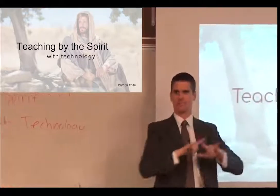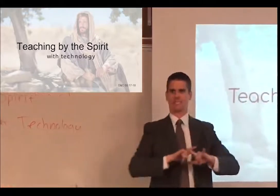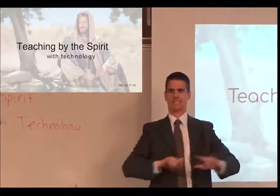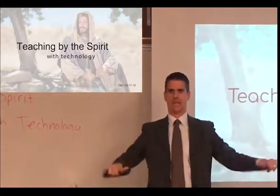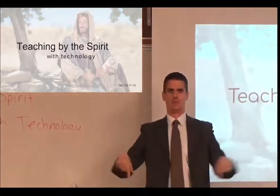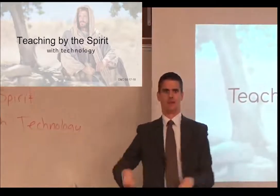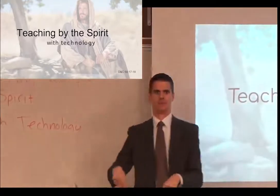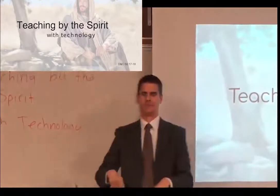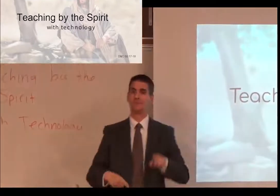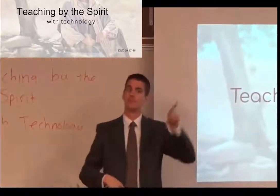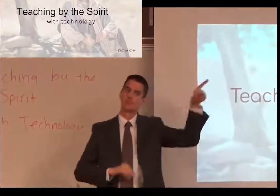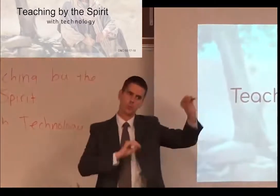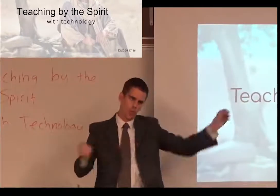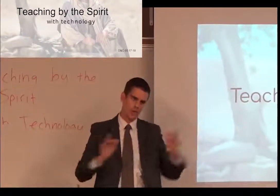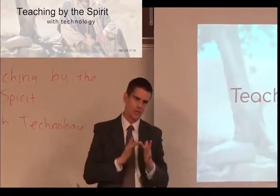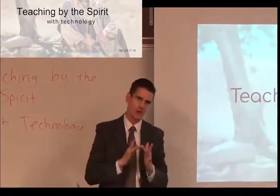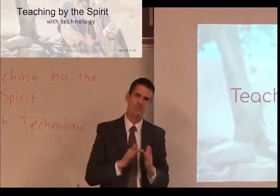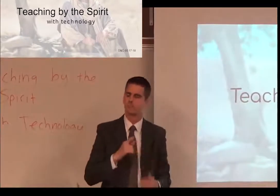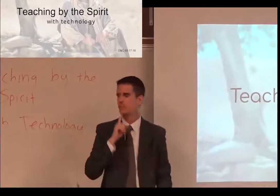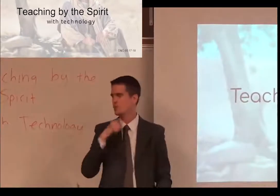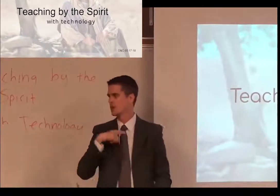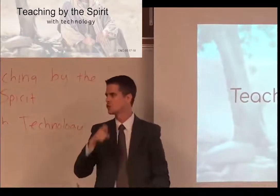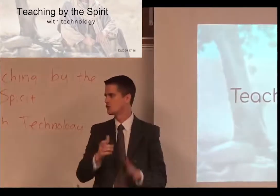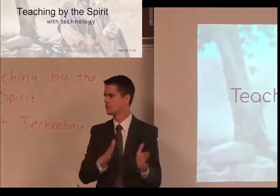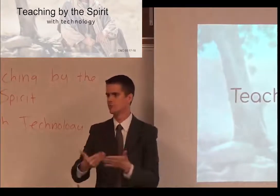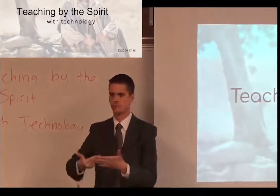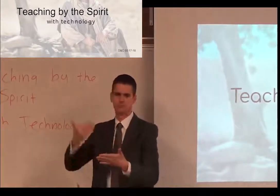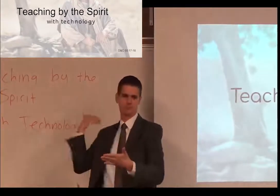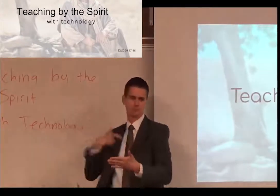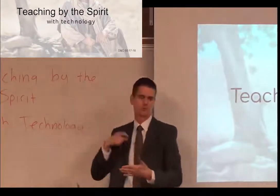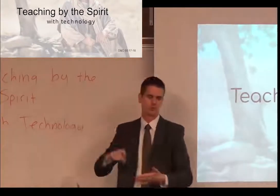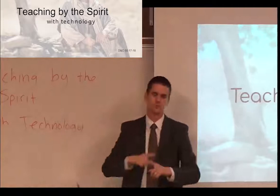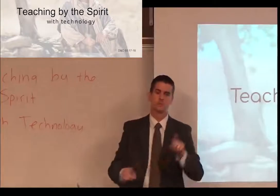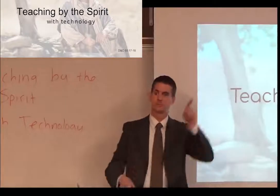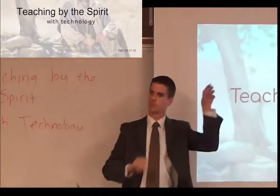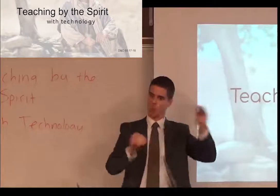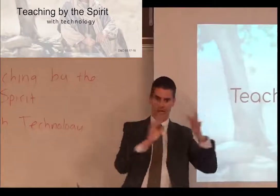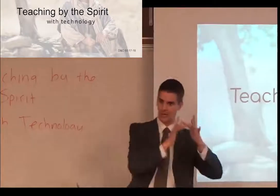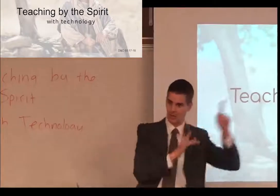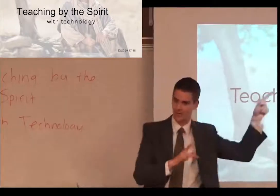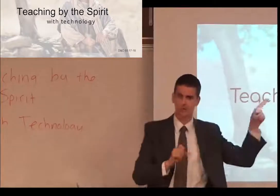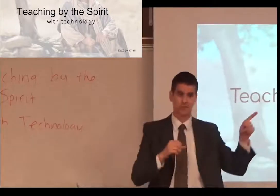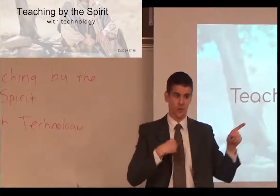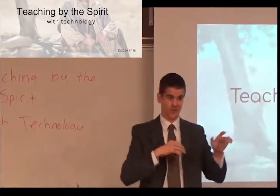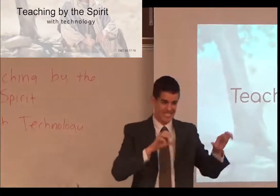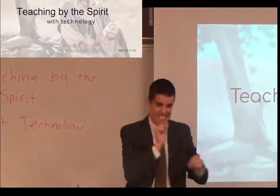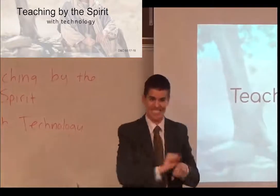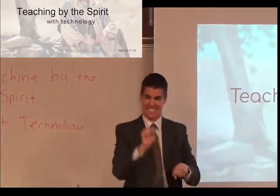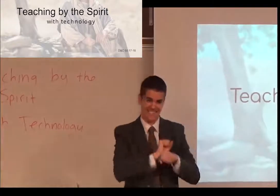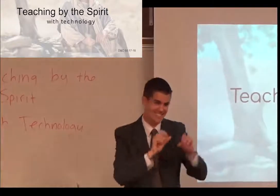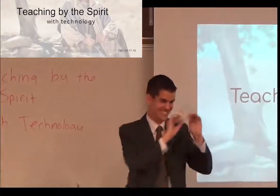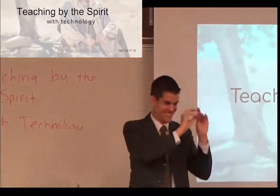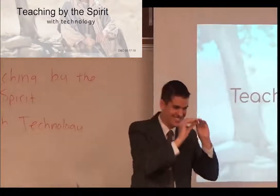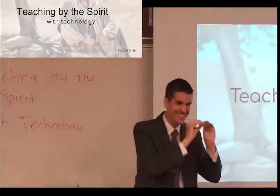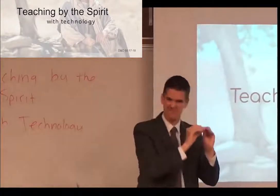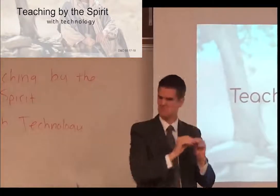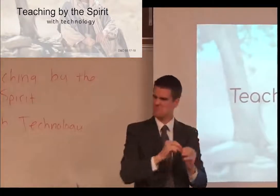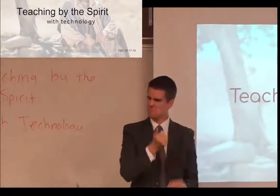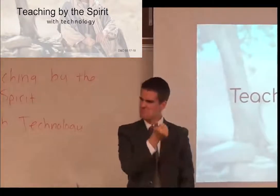I went with my family at the same time I was there. There was no internet, and I should be not. There was no internet there, so I was working really hard